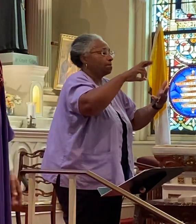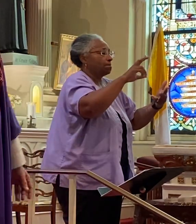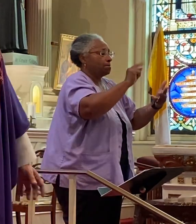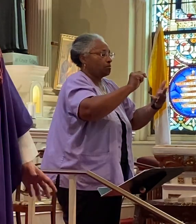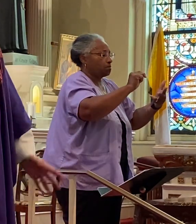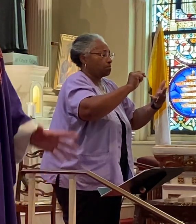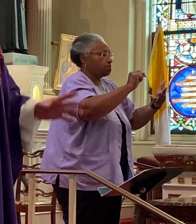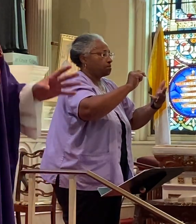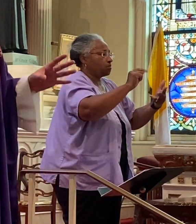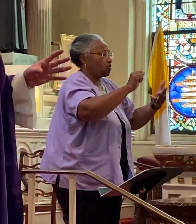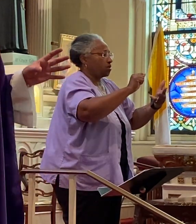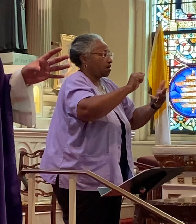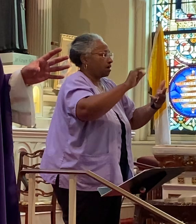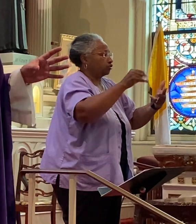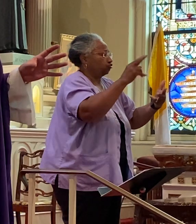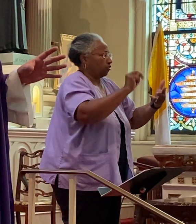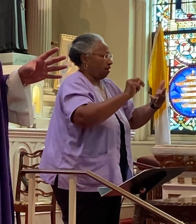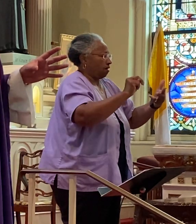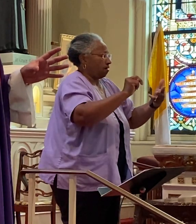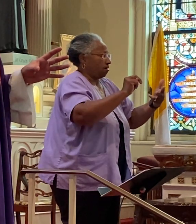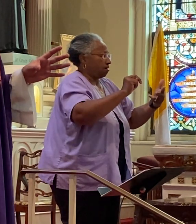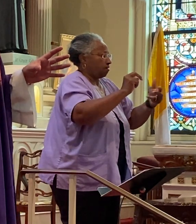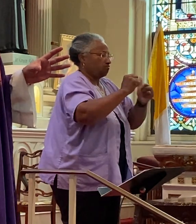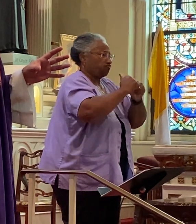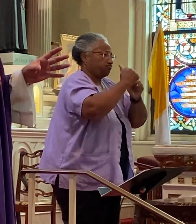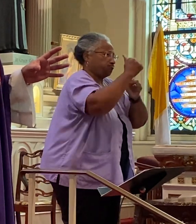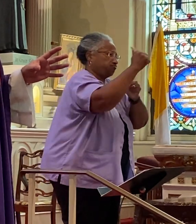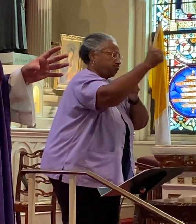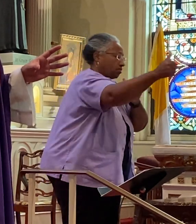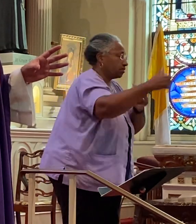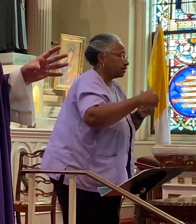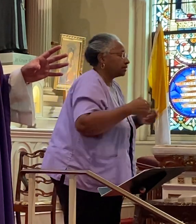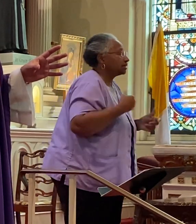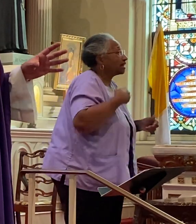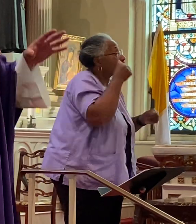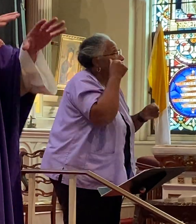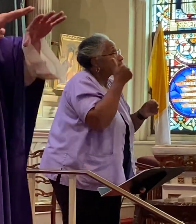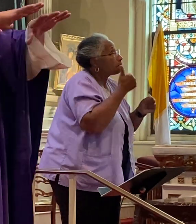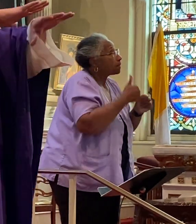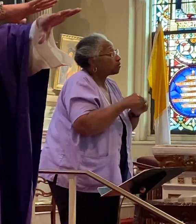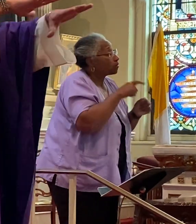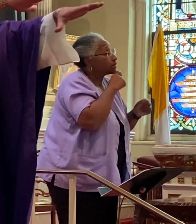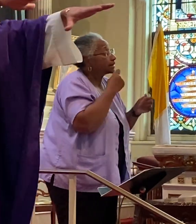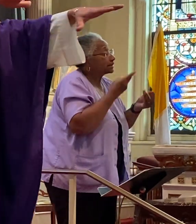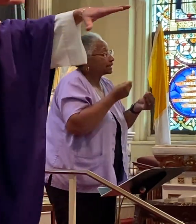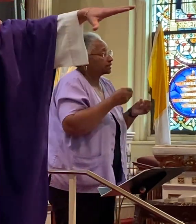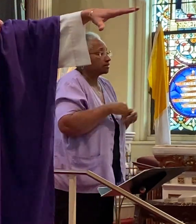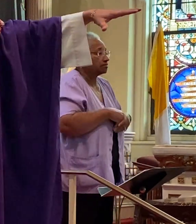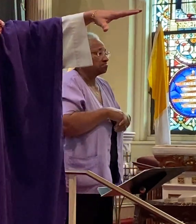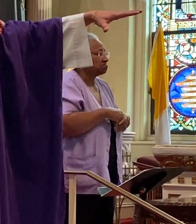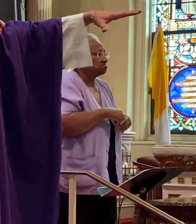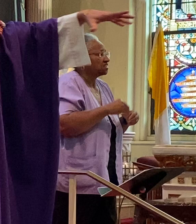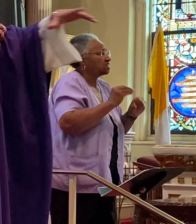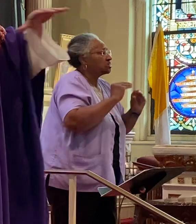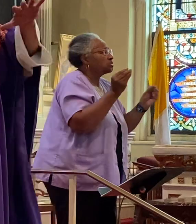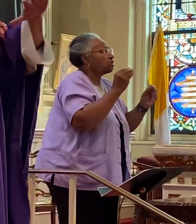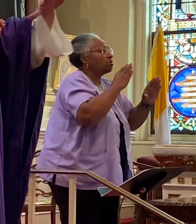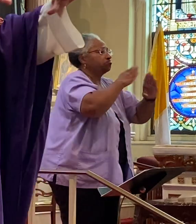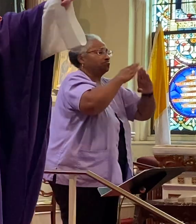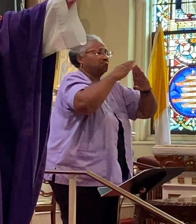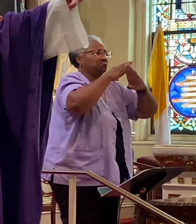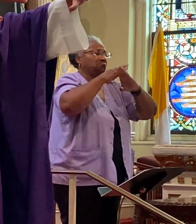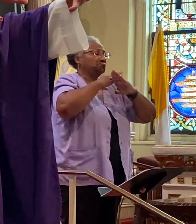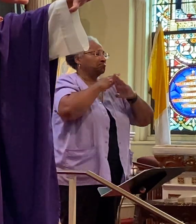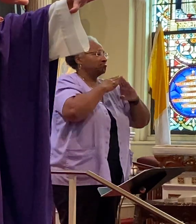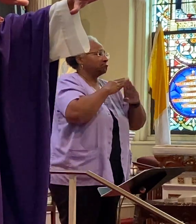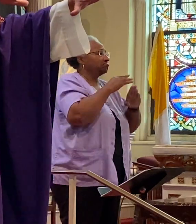desert. And I remember one of the great things about the desert is that There are no obstacles, no obstruction to what you can see. You can see all the